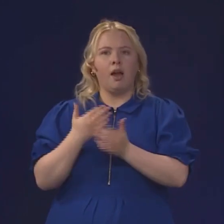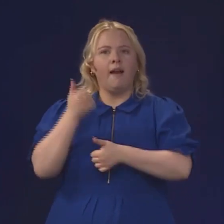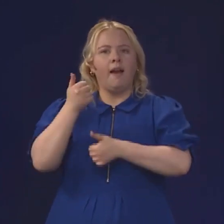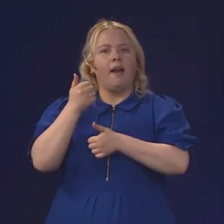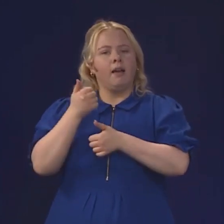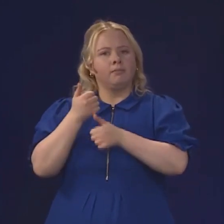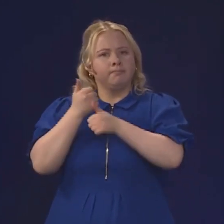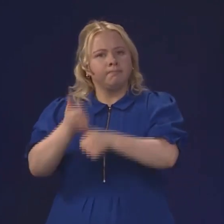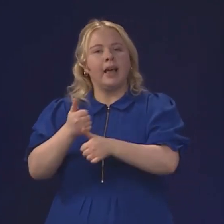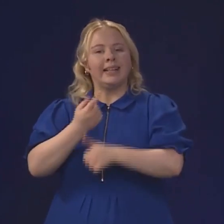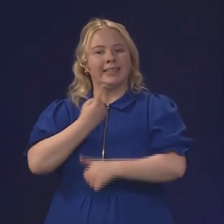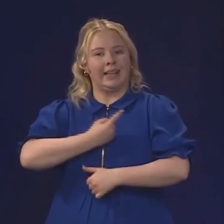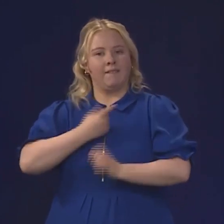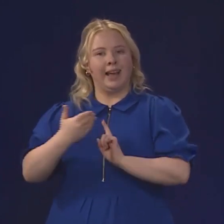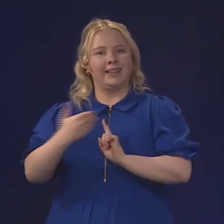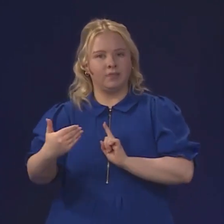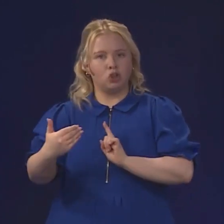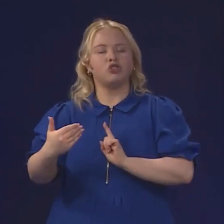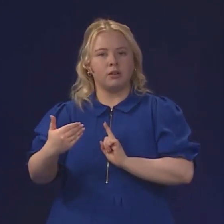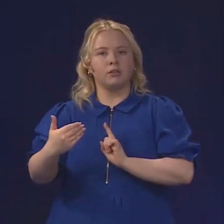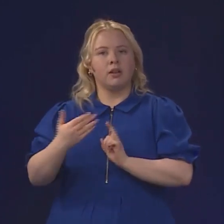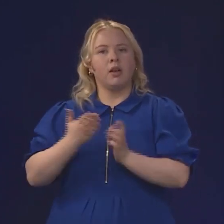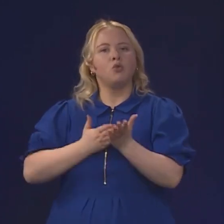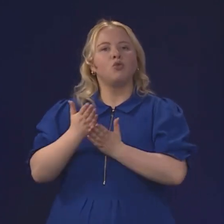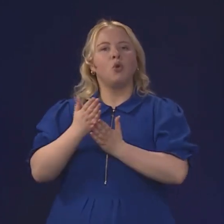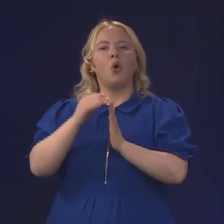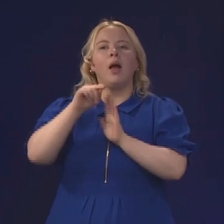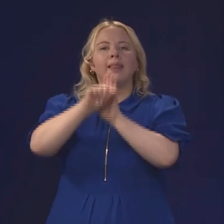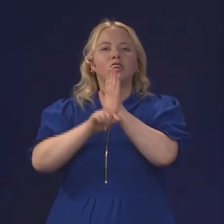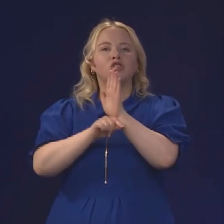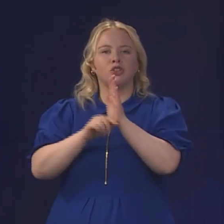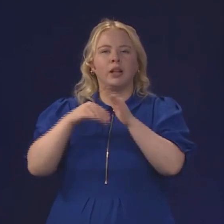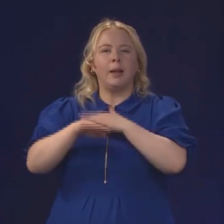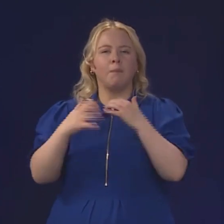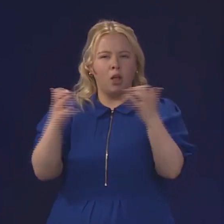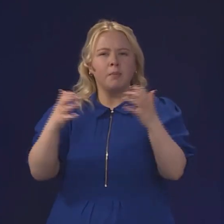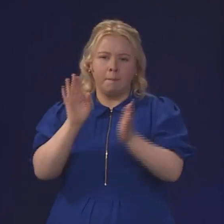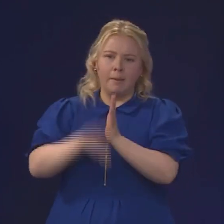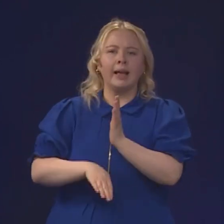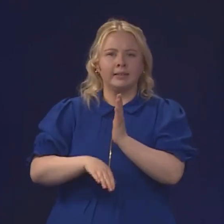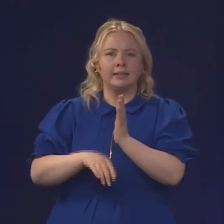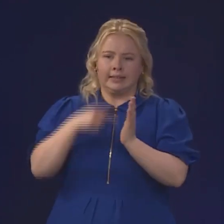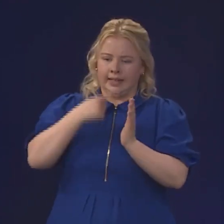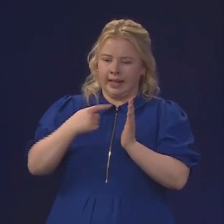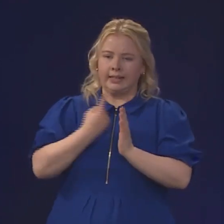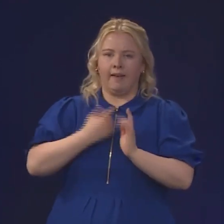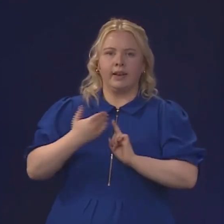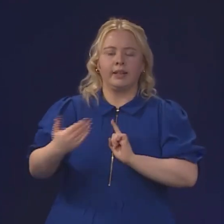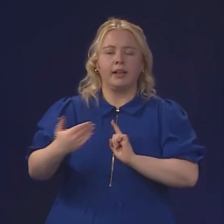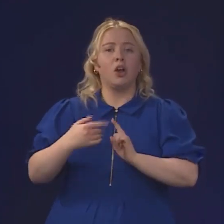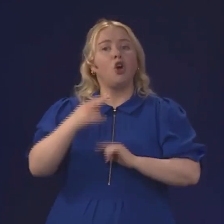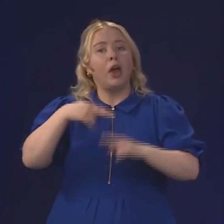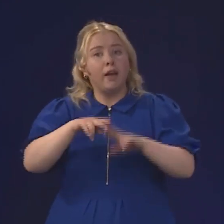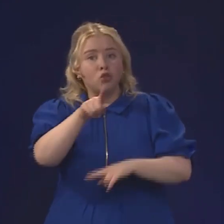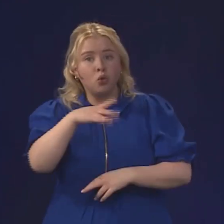as enshrined in the legislation that went through Parliament. The idea that if you want to change your gender, all you need to